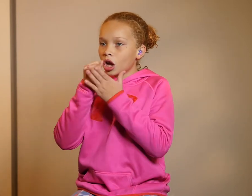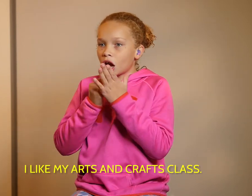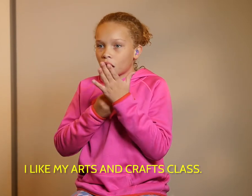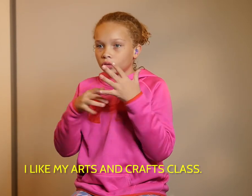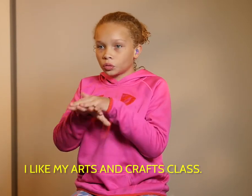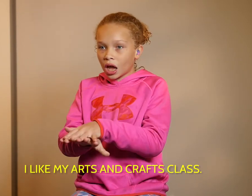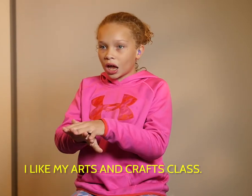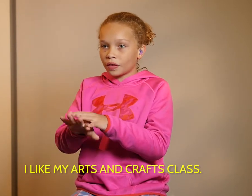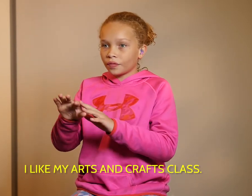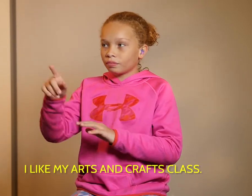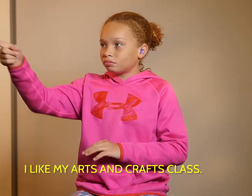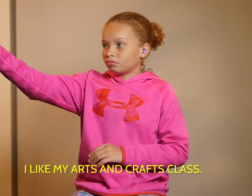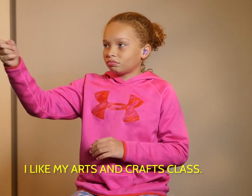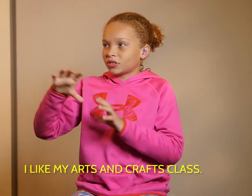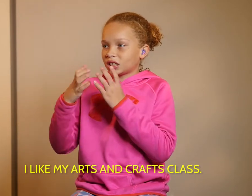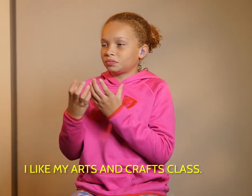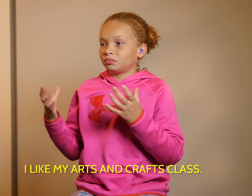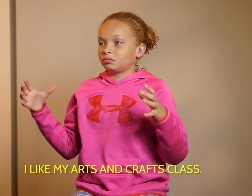I like my arts and crafts class.